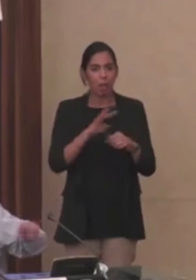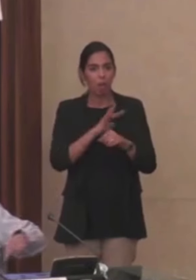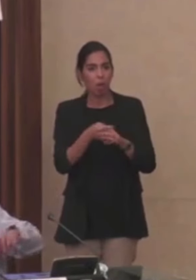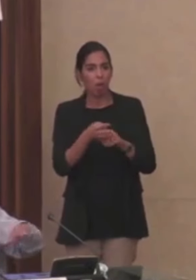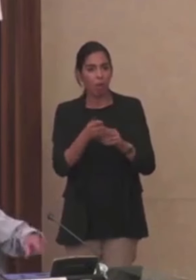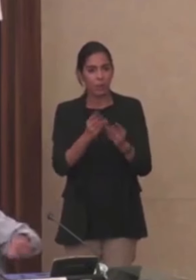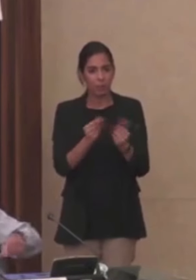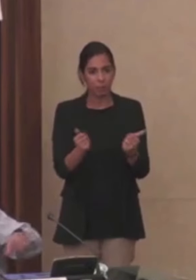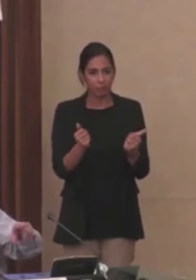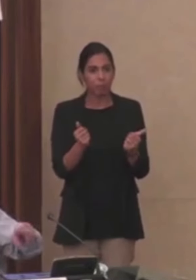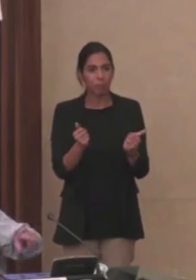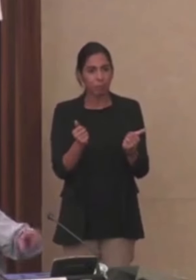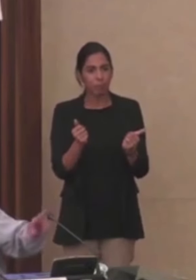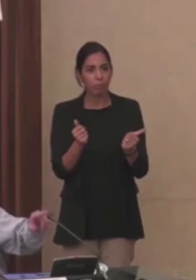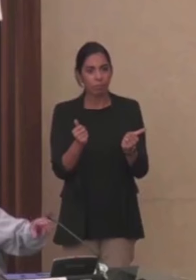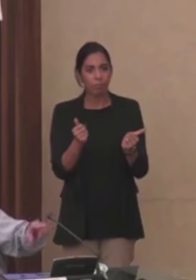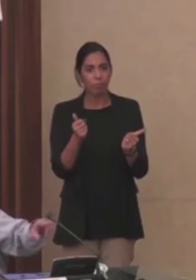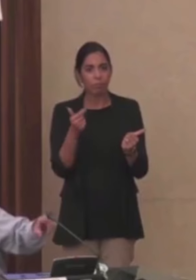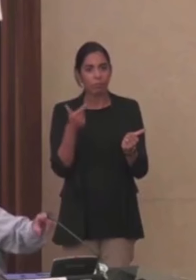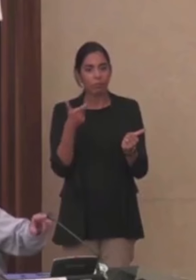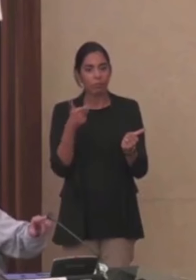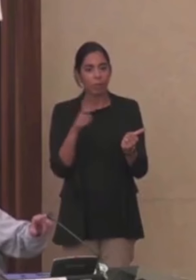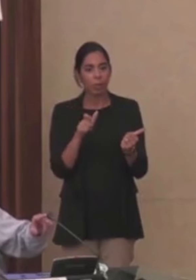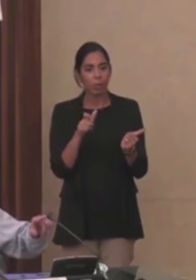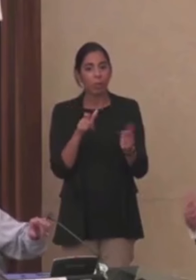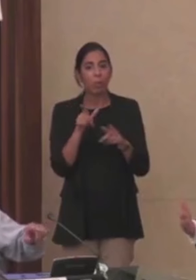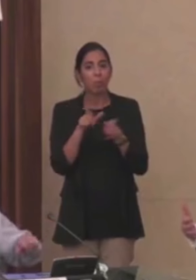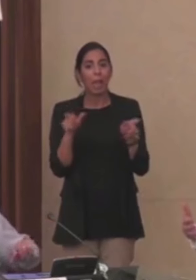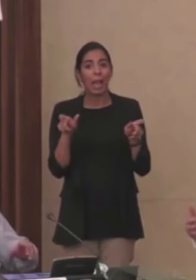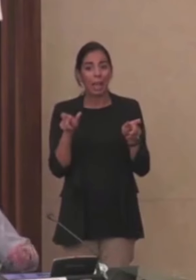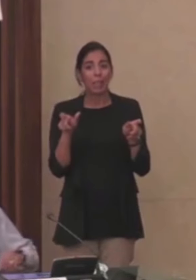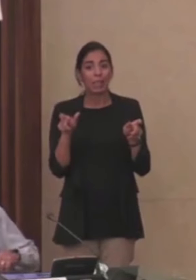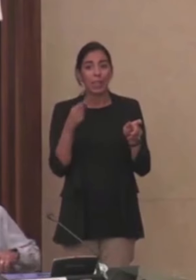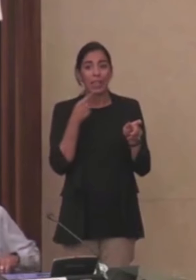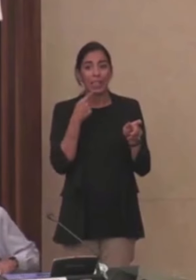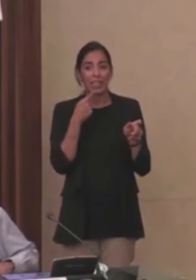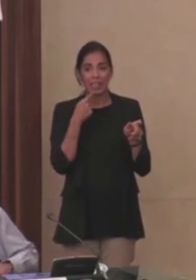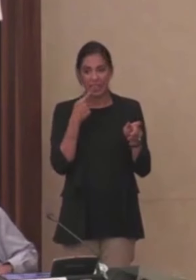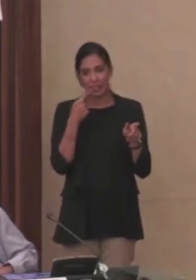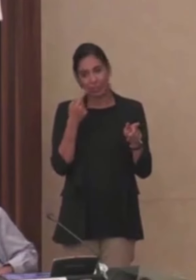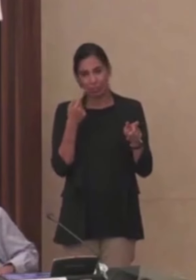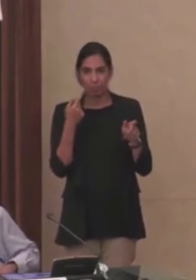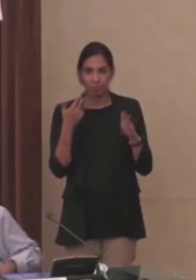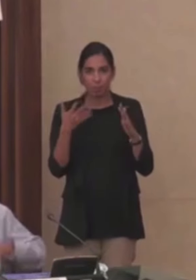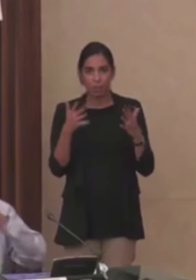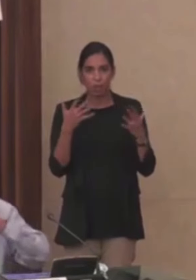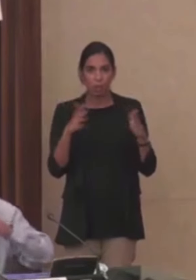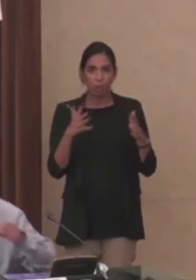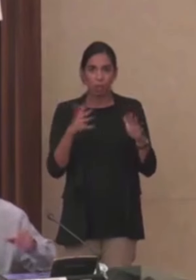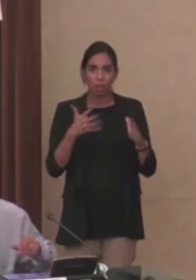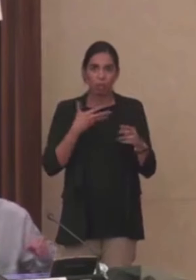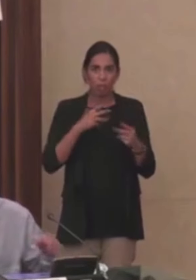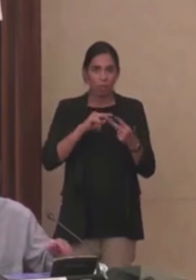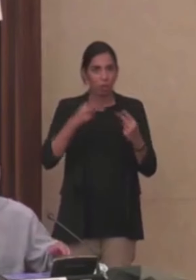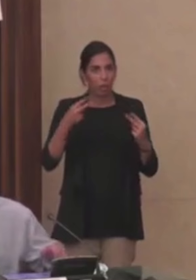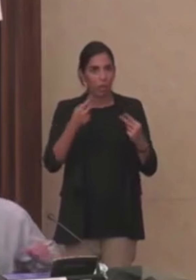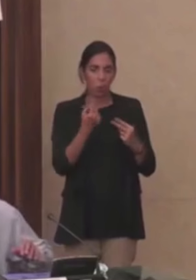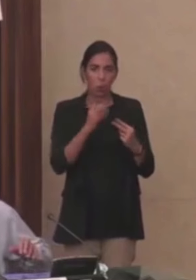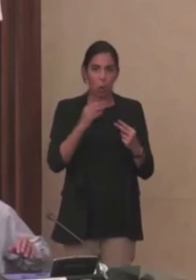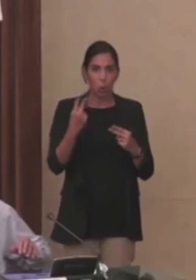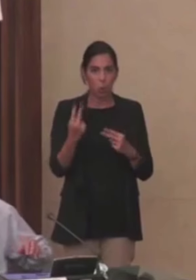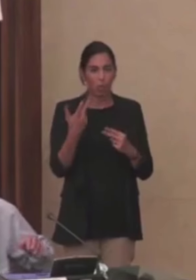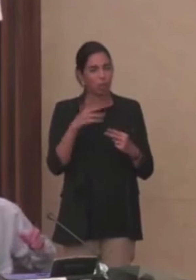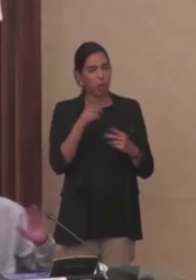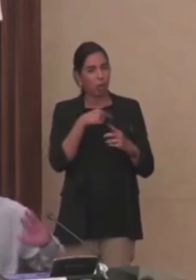puts COVID at risk, turning people that have one or more genes that allow